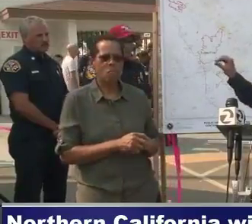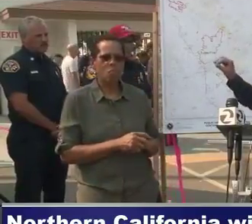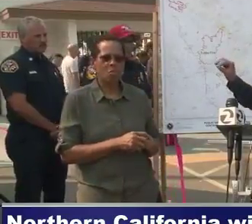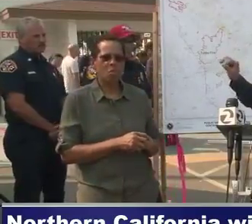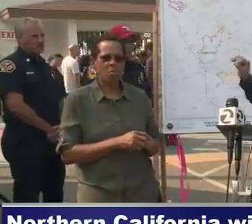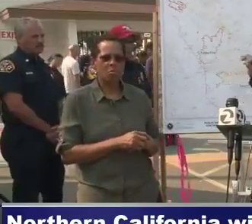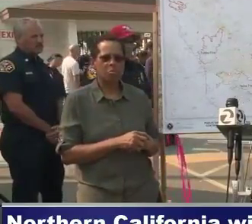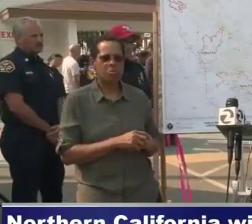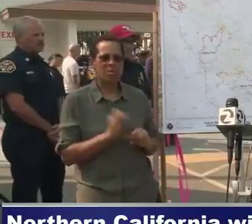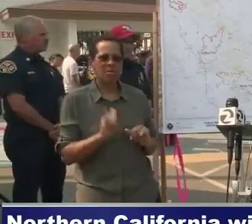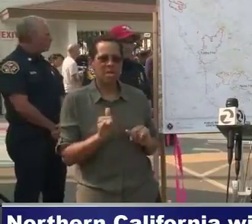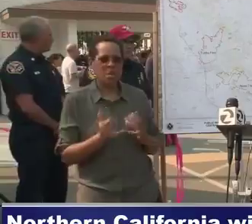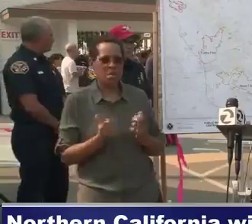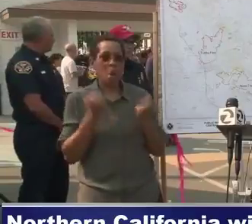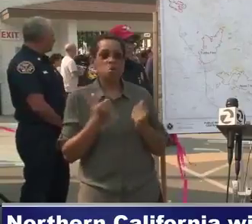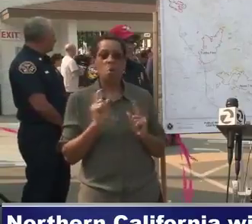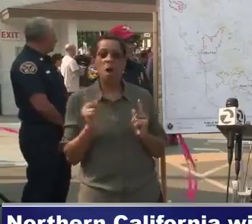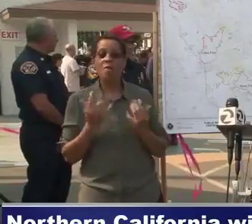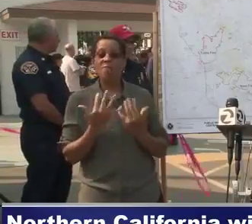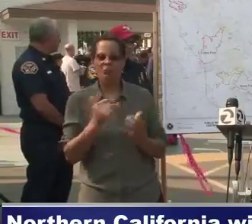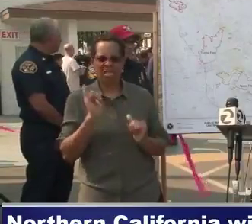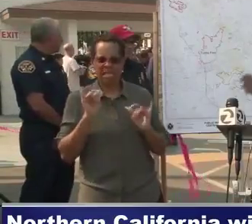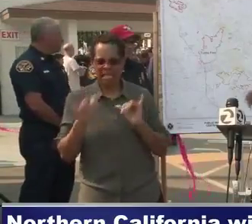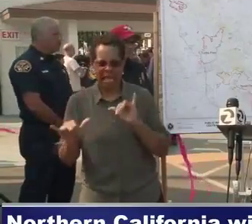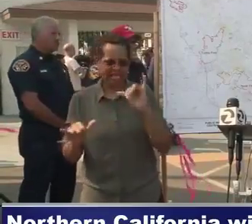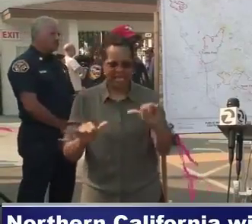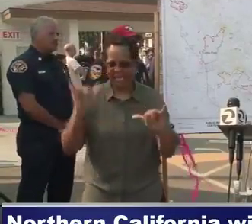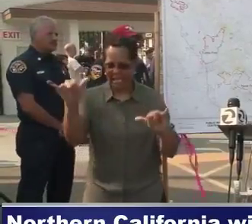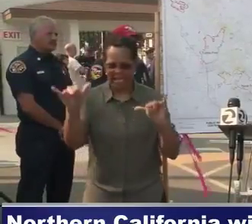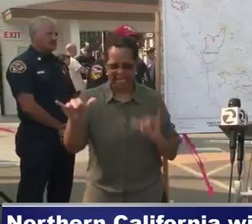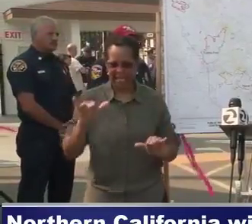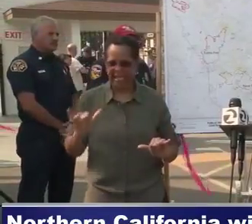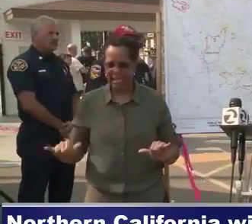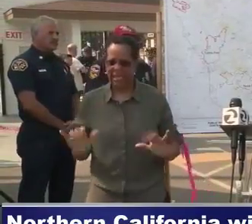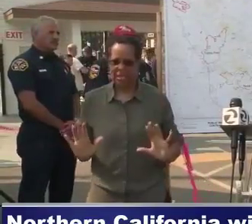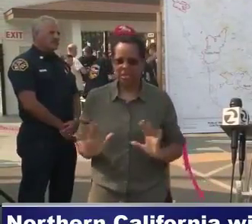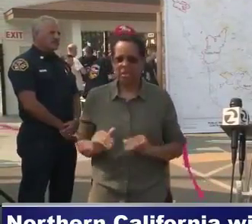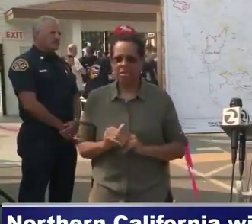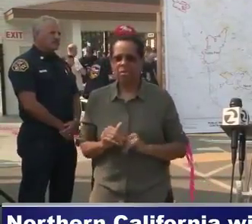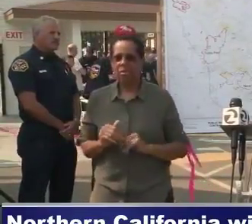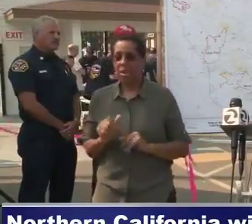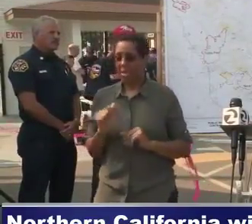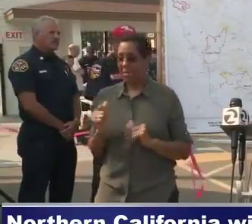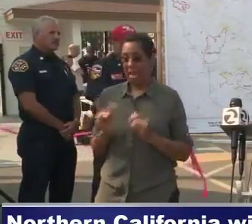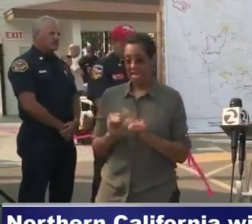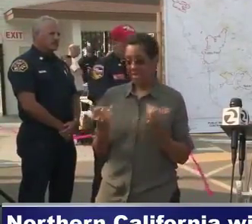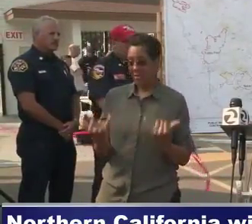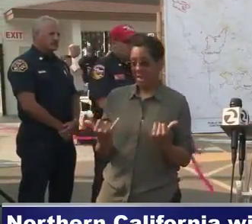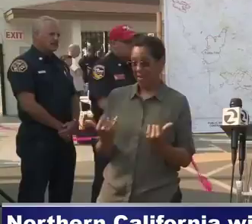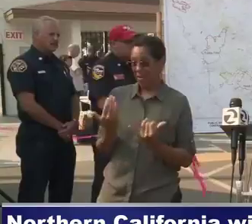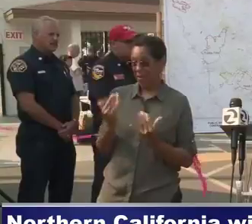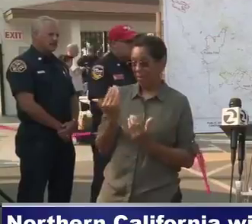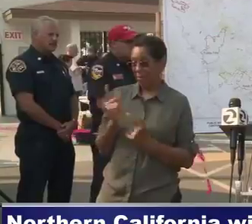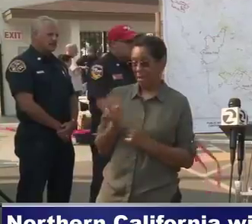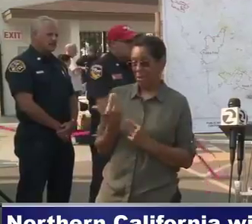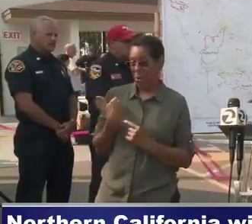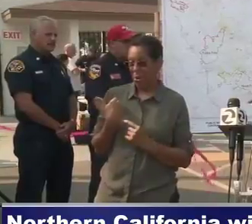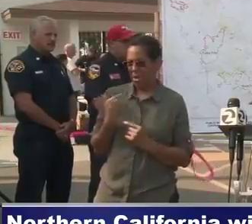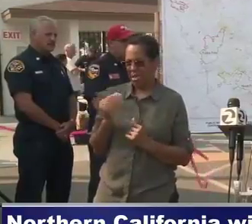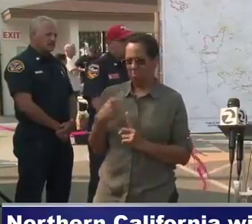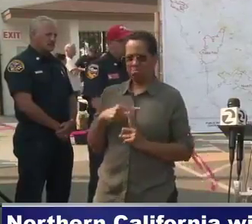going on. As of 10 minutes ago, 15 minutes ago, it was positive. I didn't get any negative feedback from the guys boots